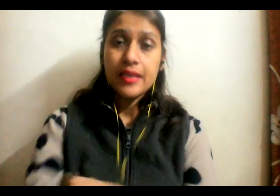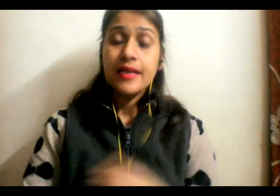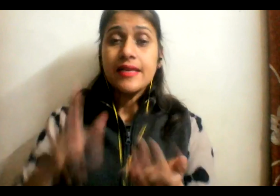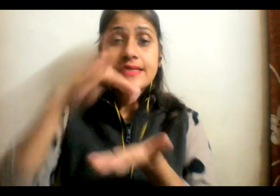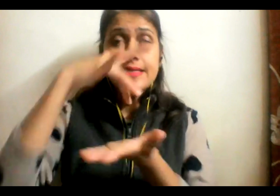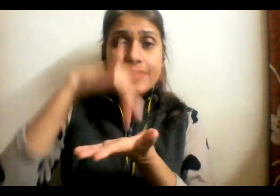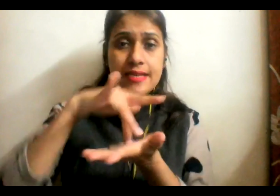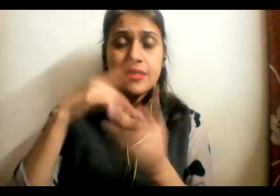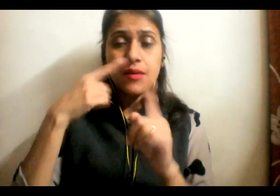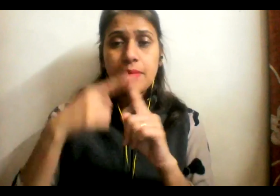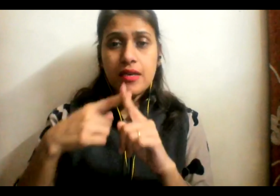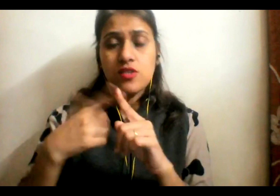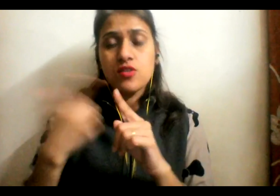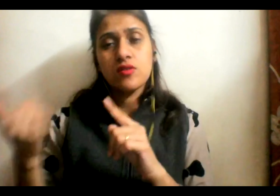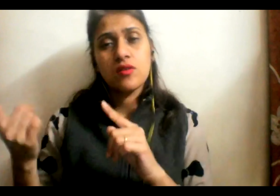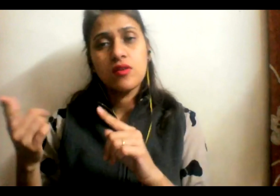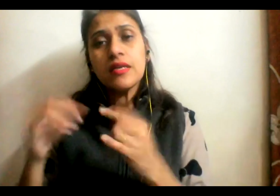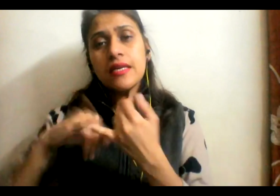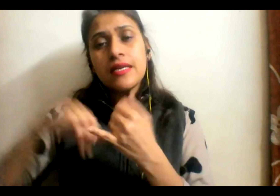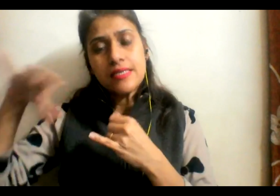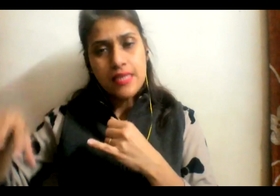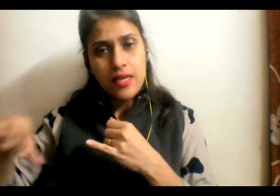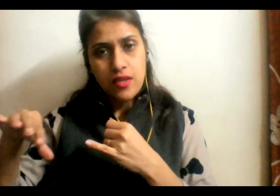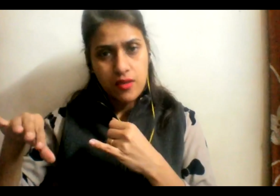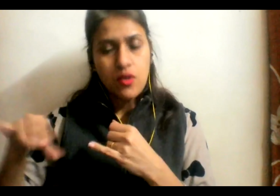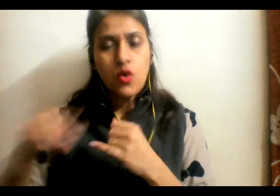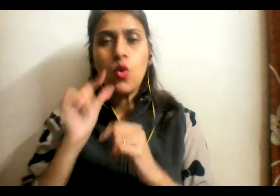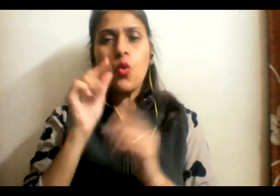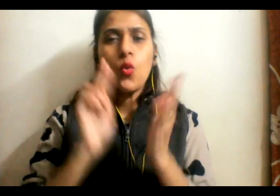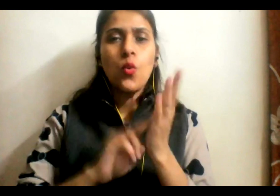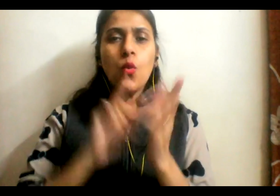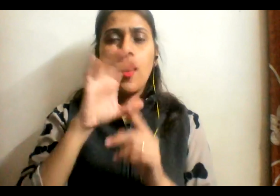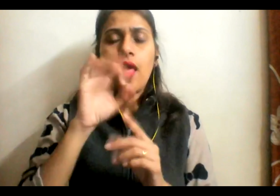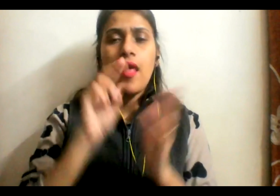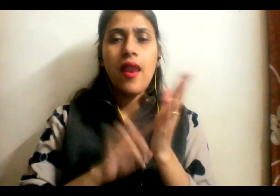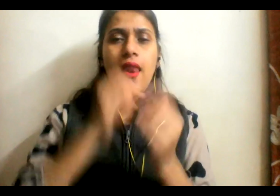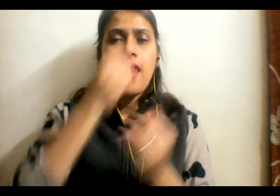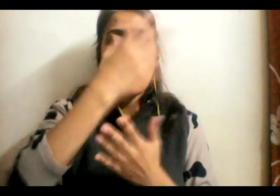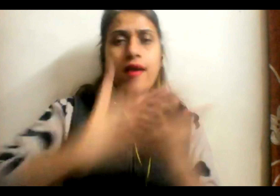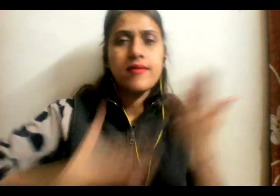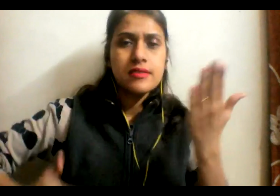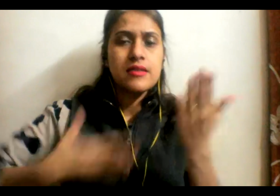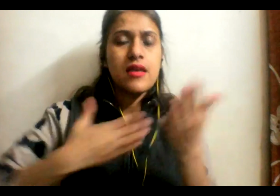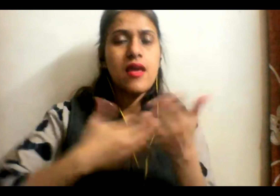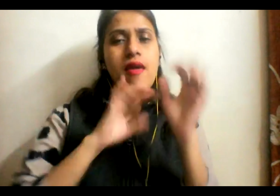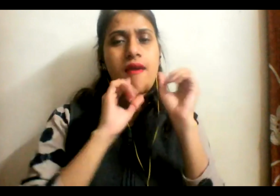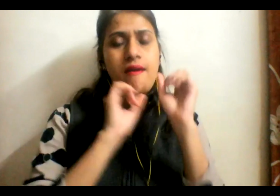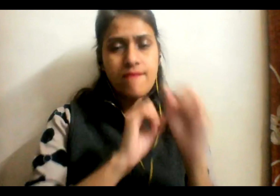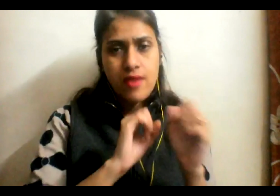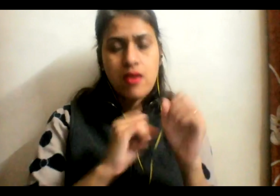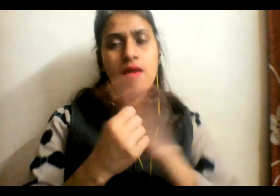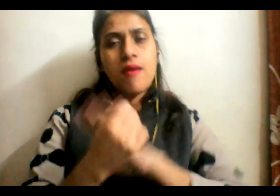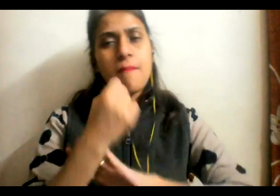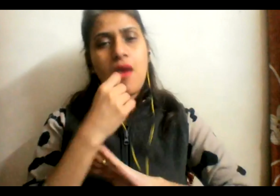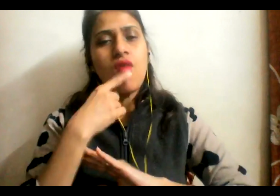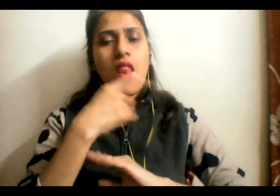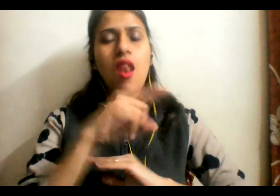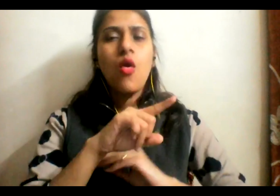both can legislate, and this union list will have where the center has exclusive power to legislate on those